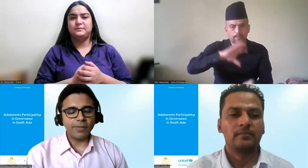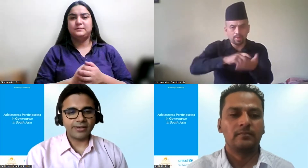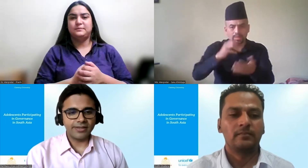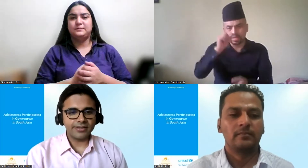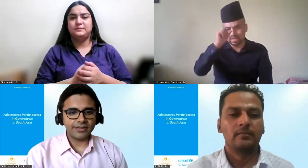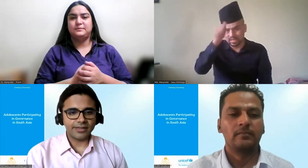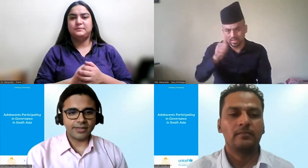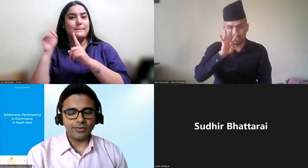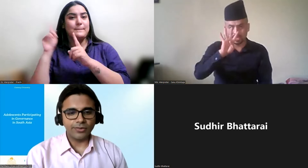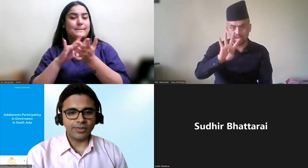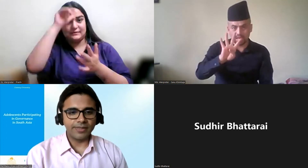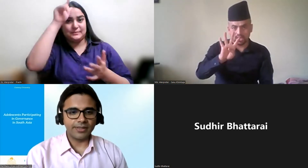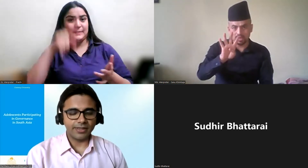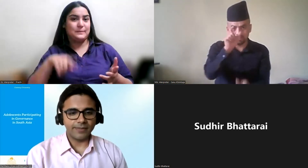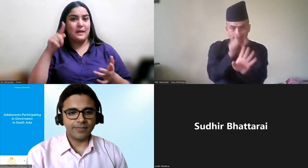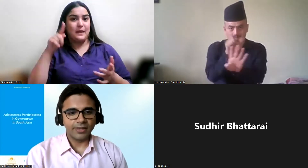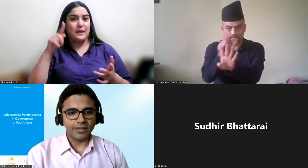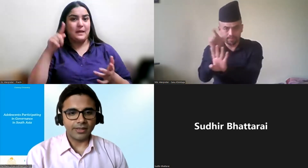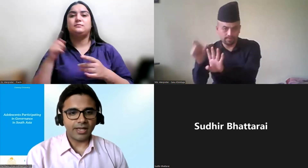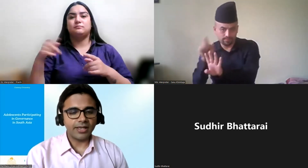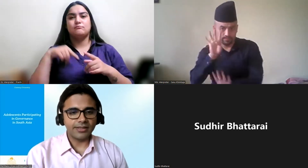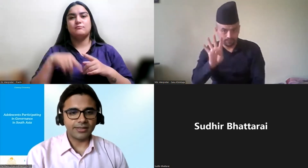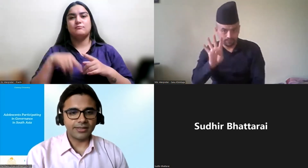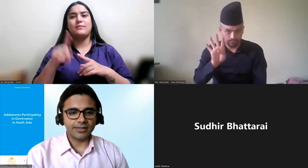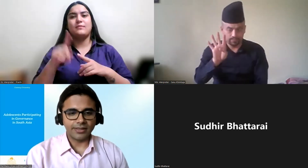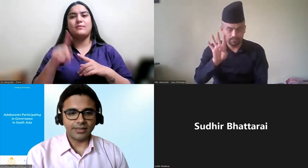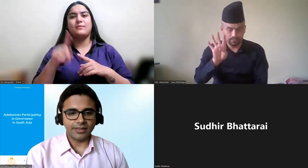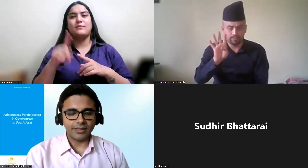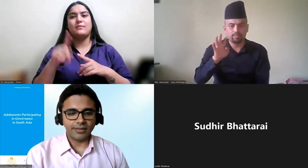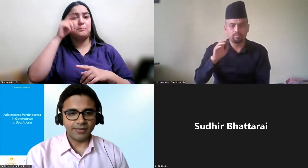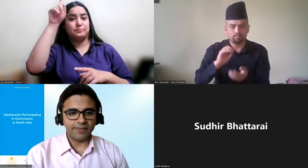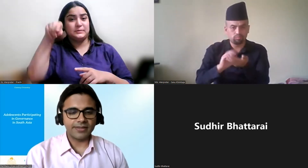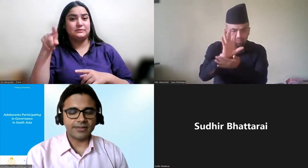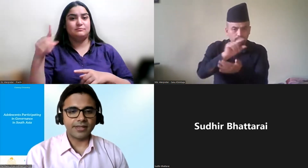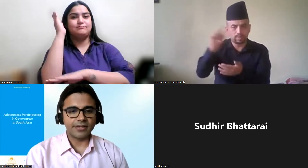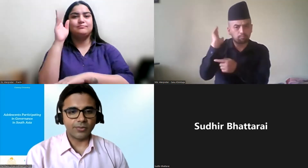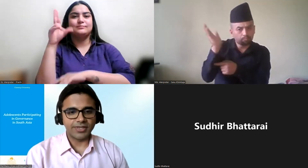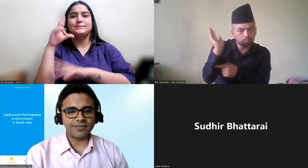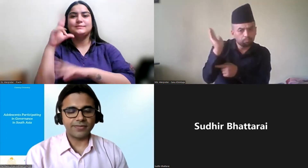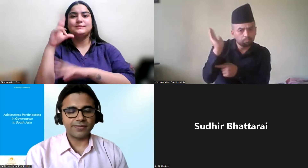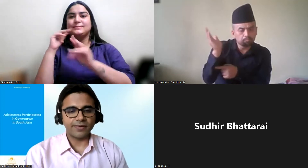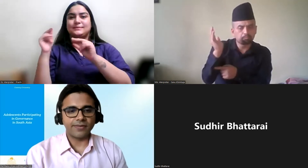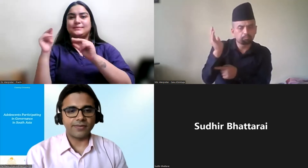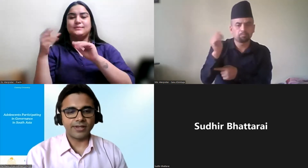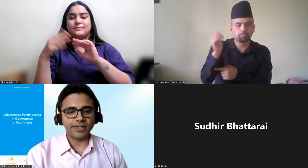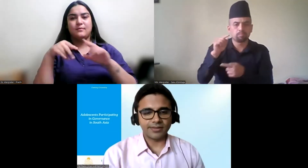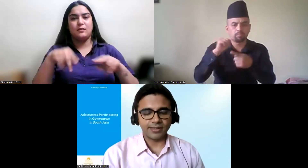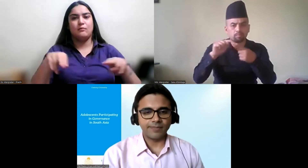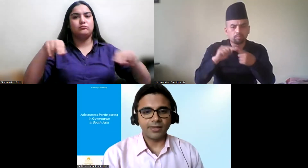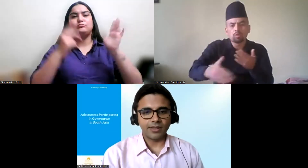4 panelists who will be highlighting reflections and ways